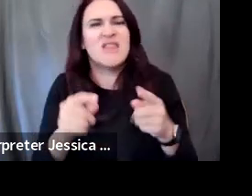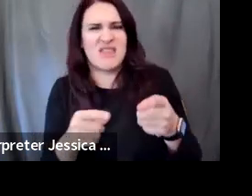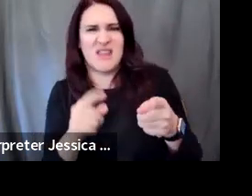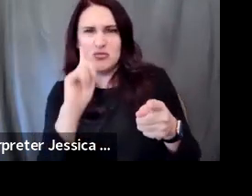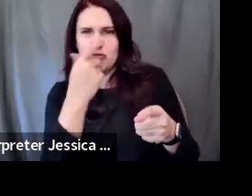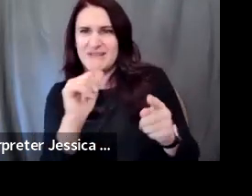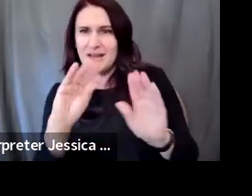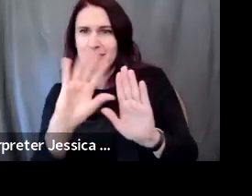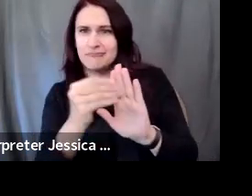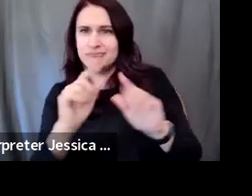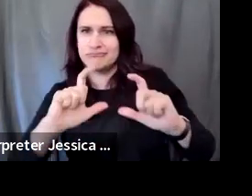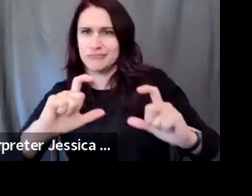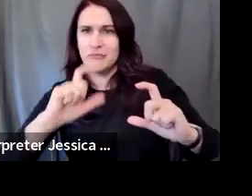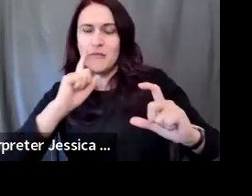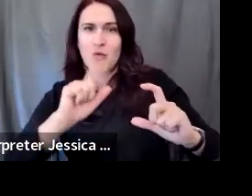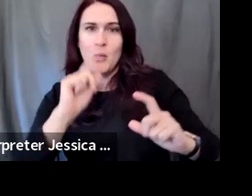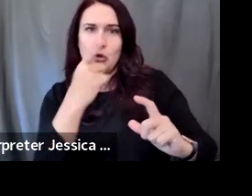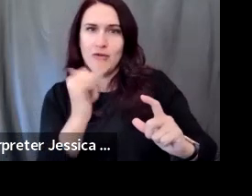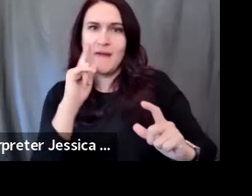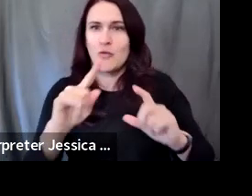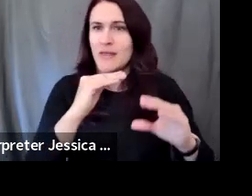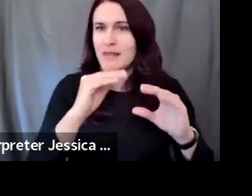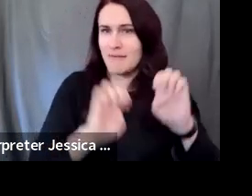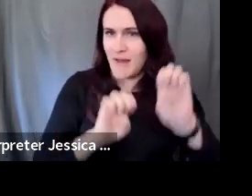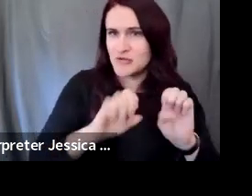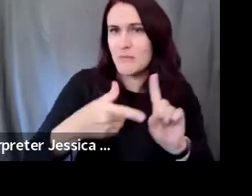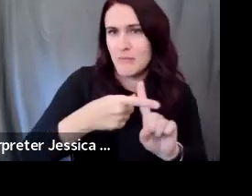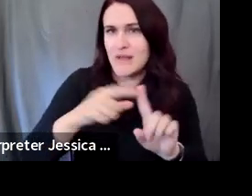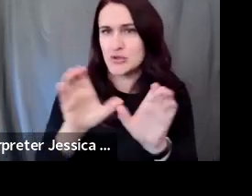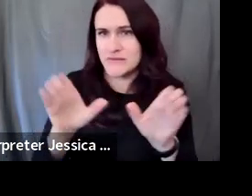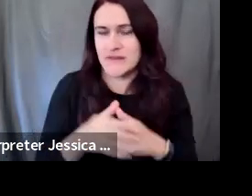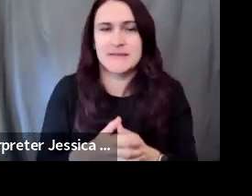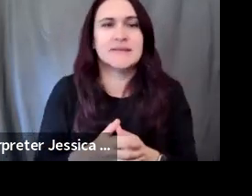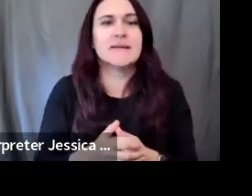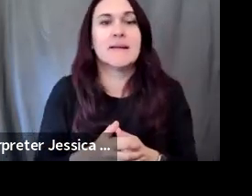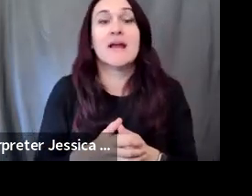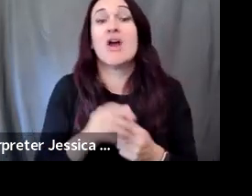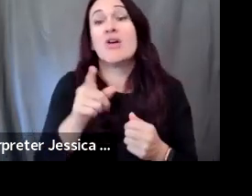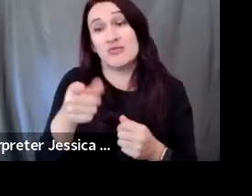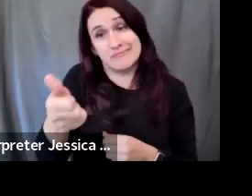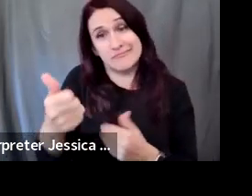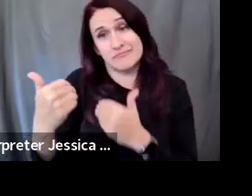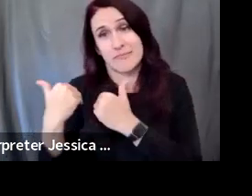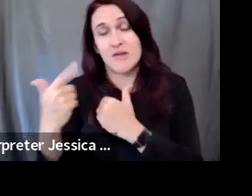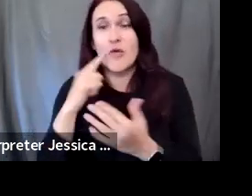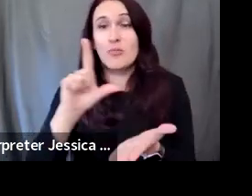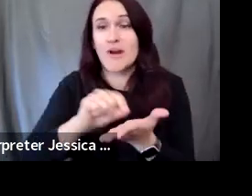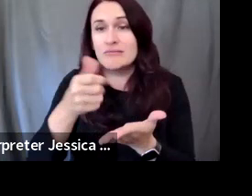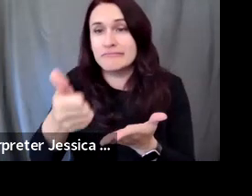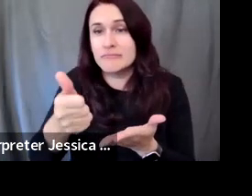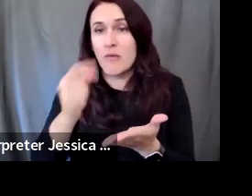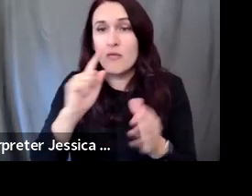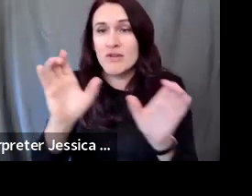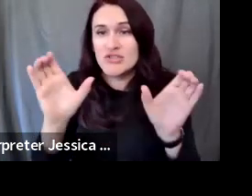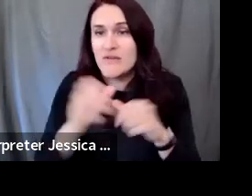the landing page for the evaluations and certificates. Lastly, you're responsible for printing your own certificate. We do not mail or email